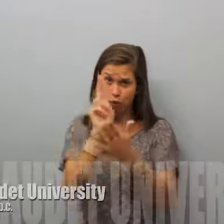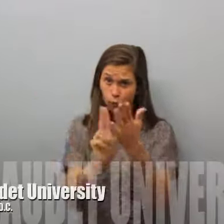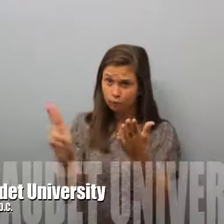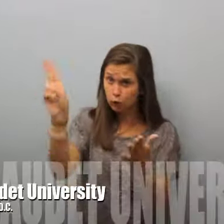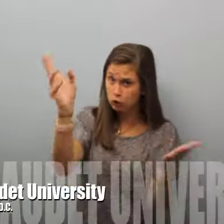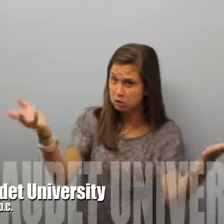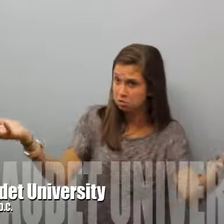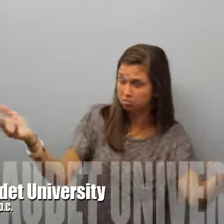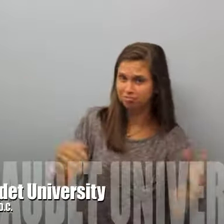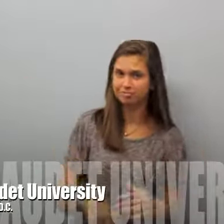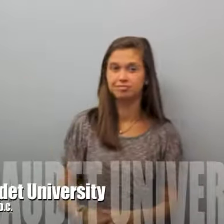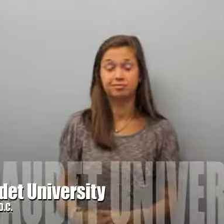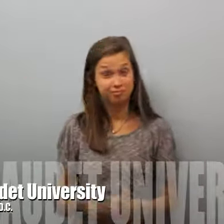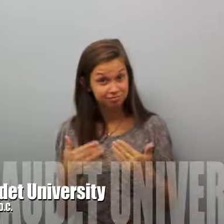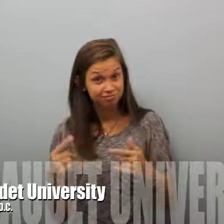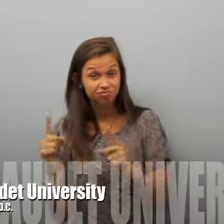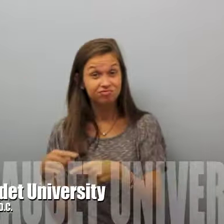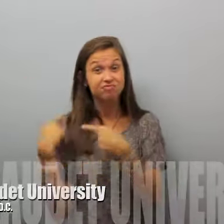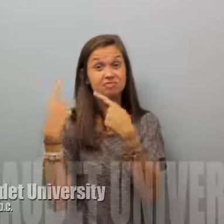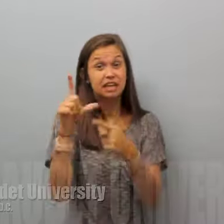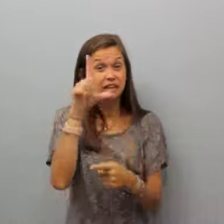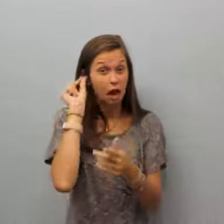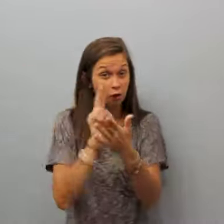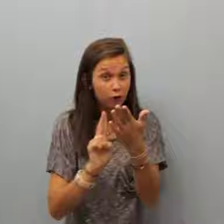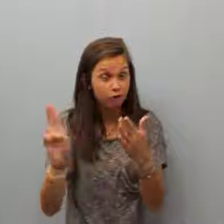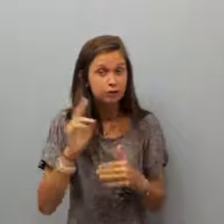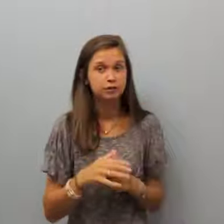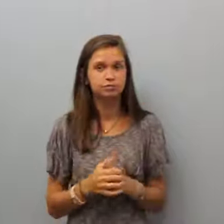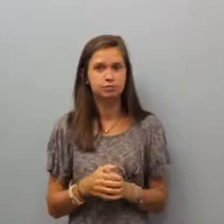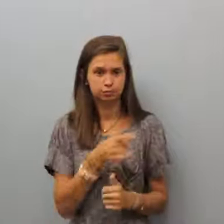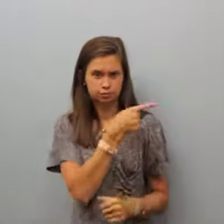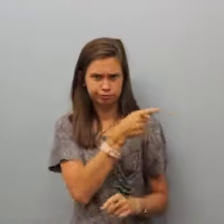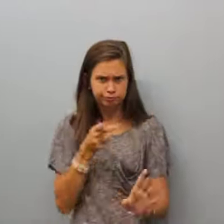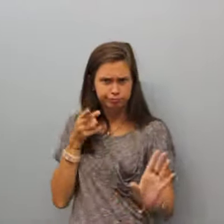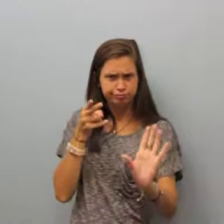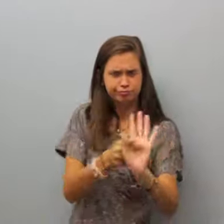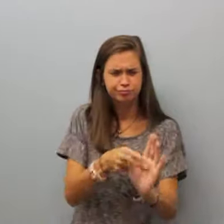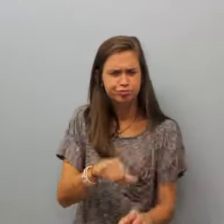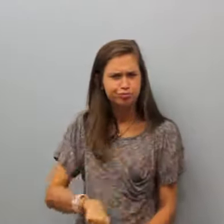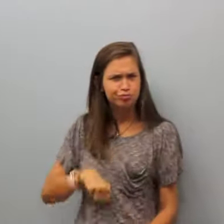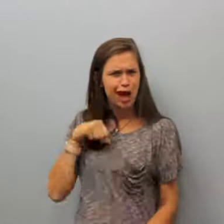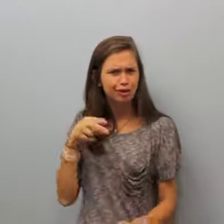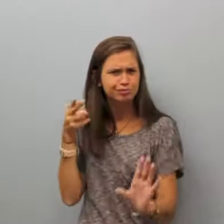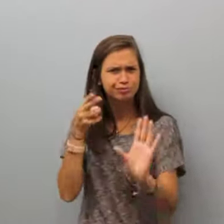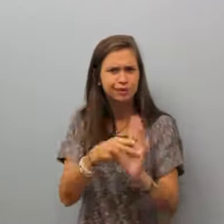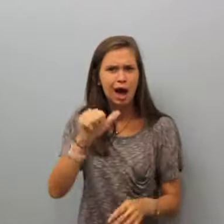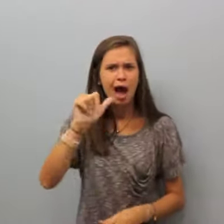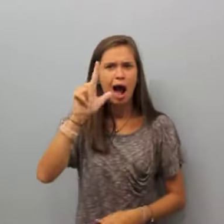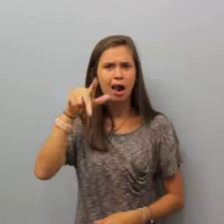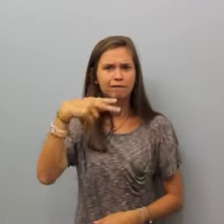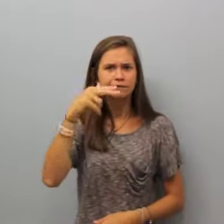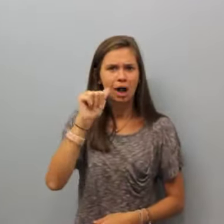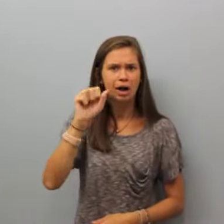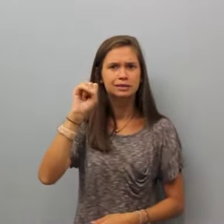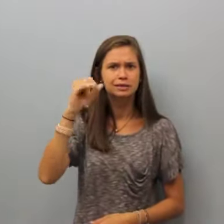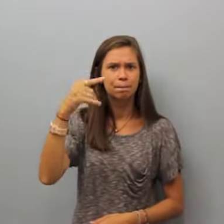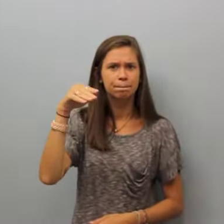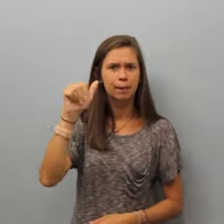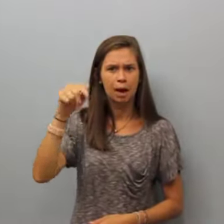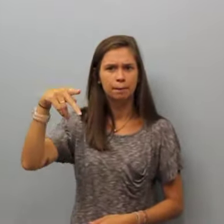After 10 years at Walden School, he realized I should go back to school and thought, why not go to Gallaudet University? He's been a student at